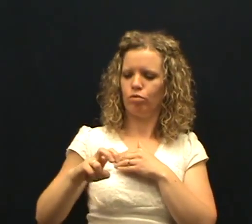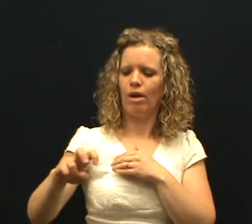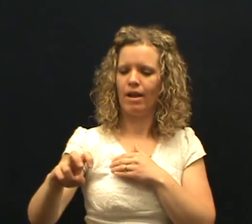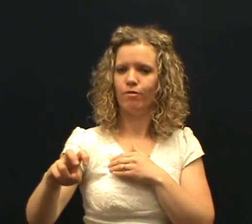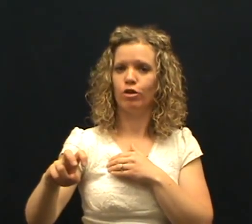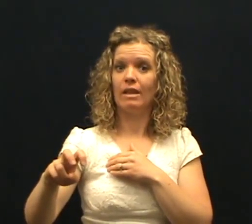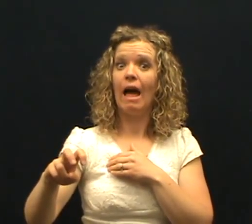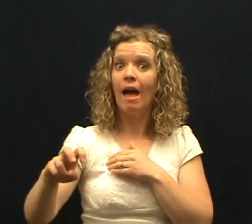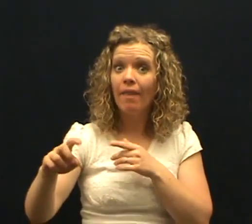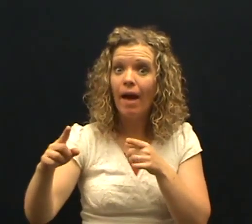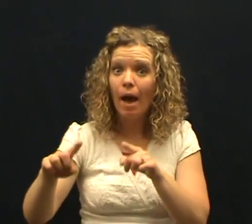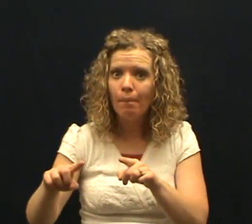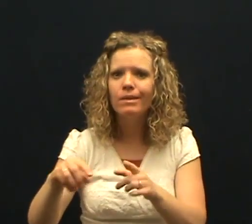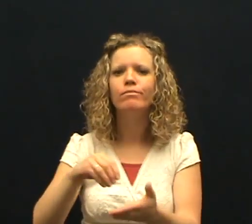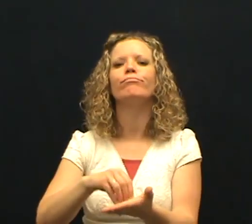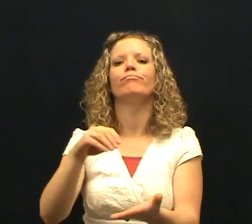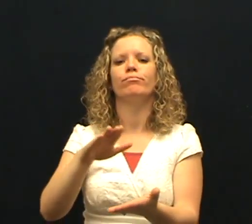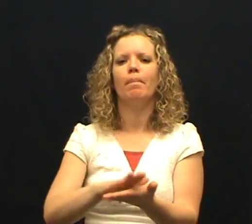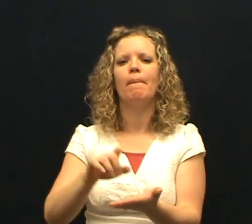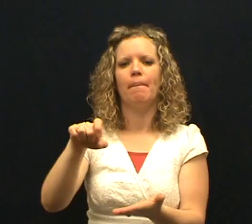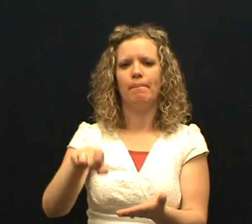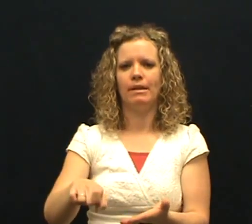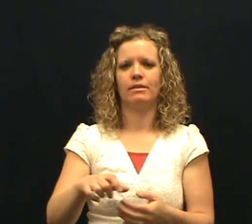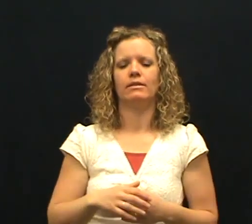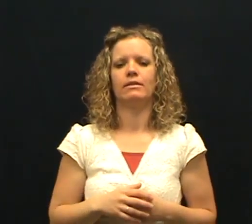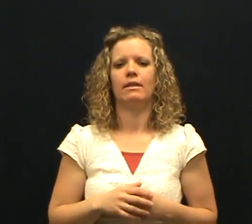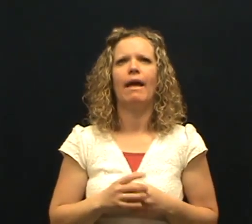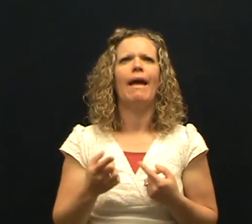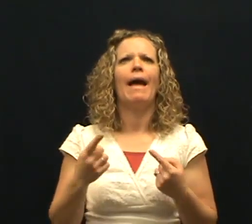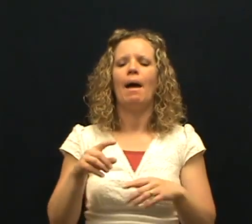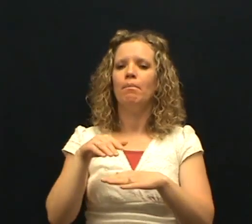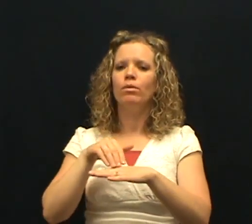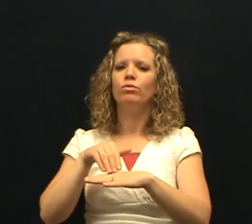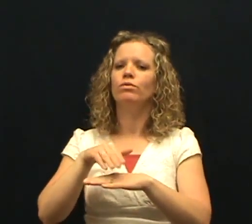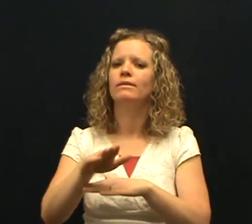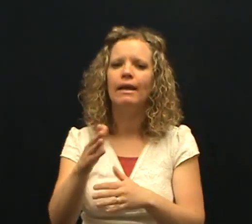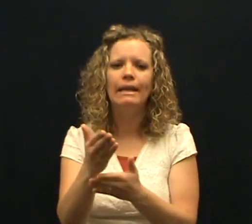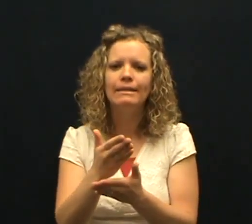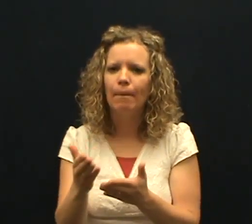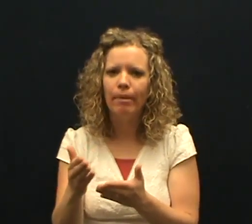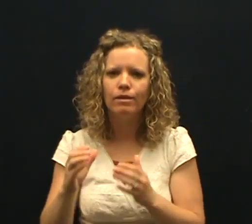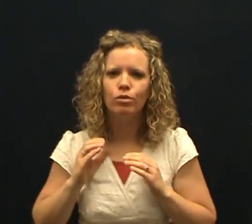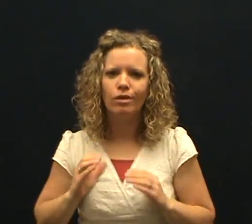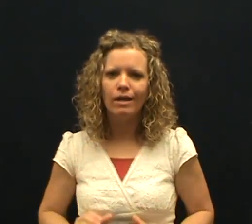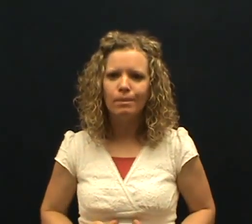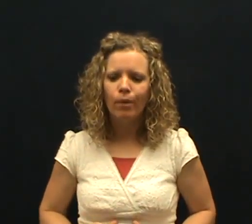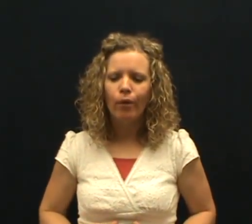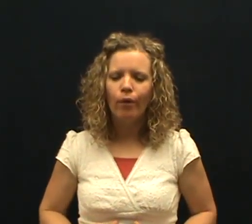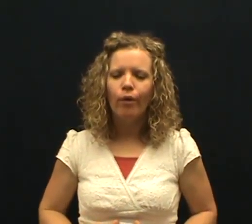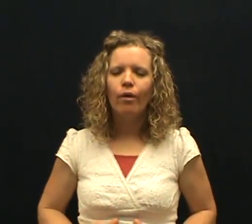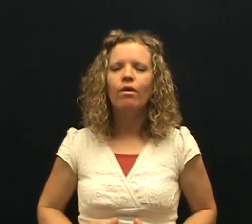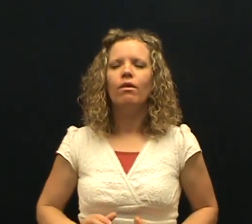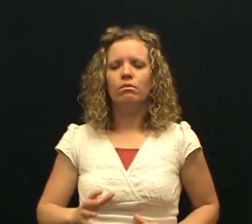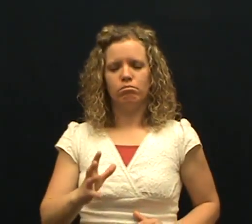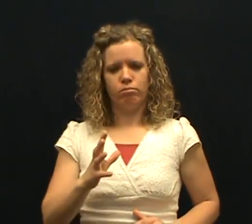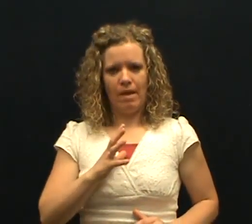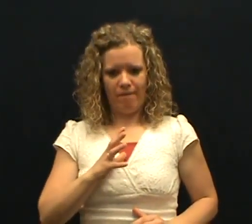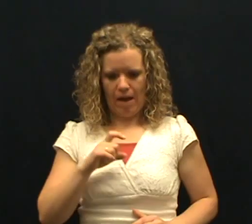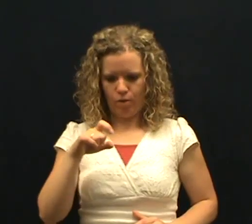so if you're shipping goods to a customer, you have to determine a shipping